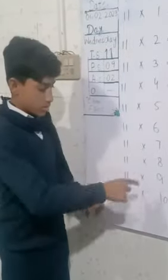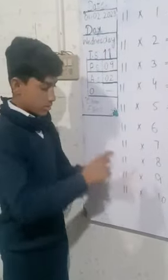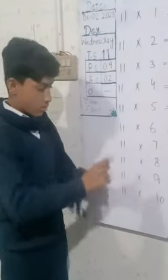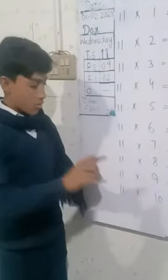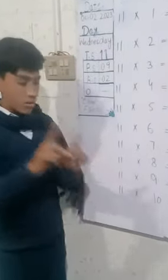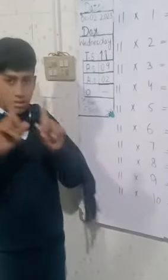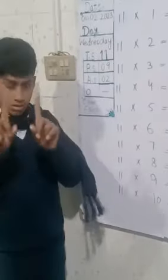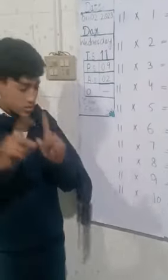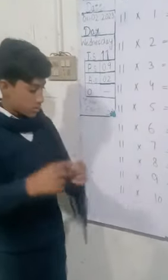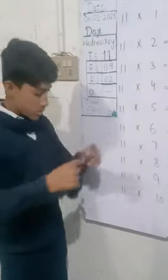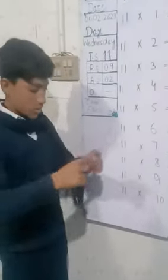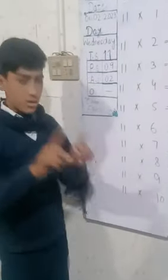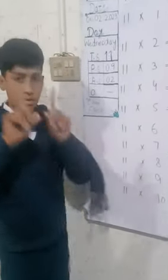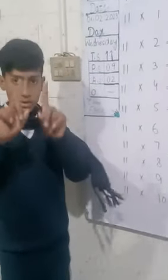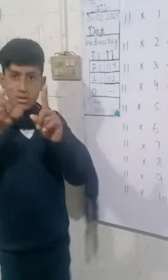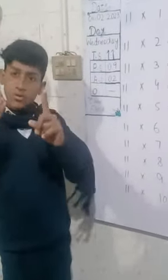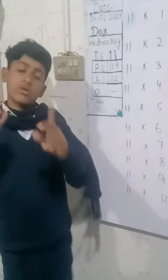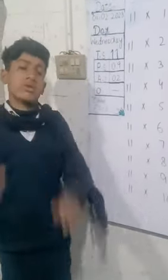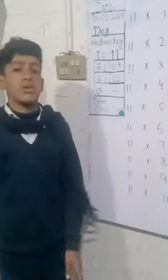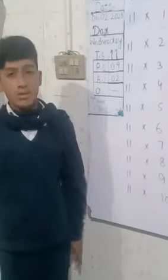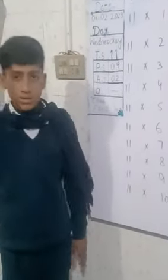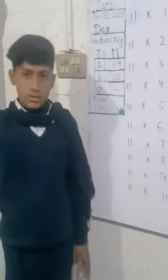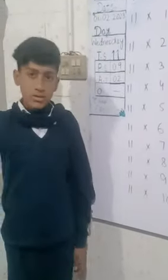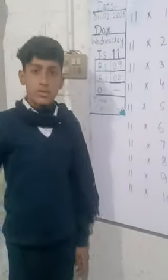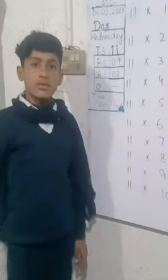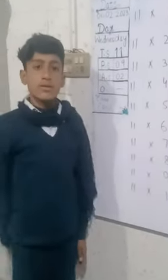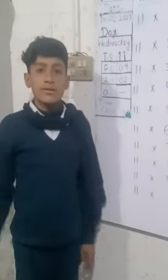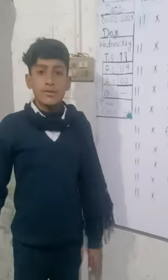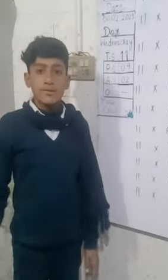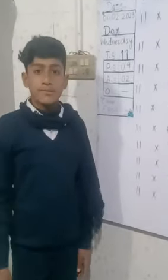11 tens are 110.